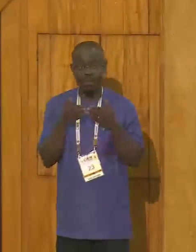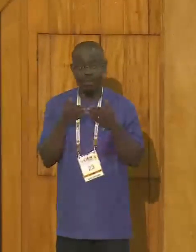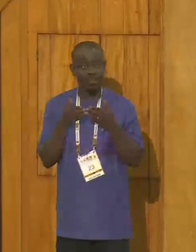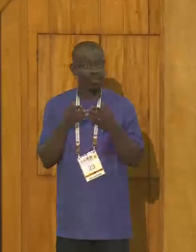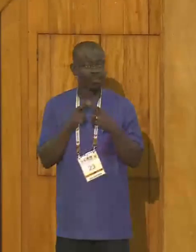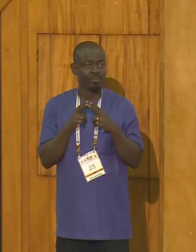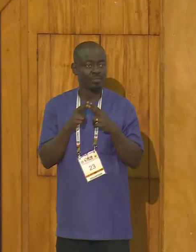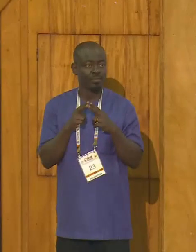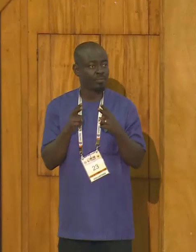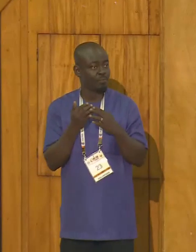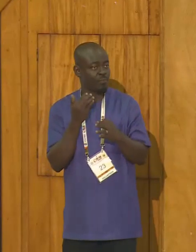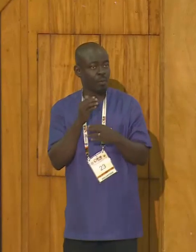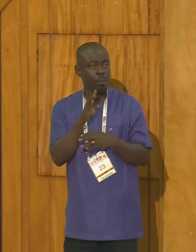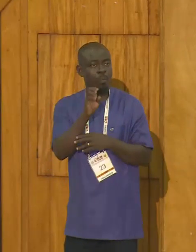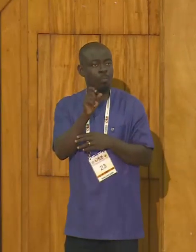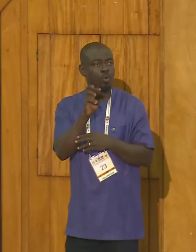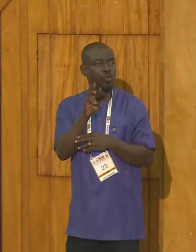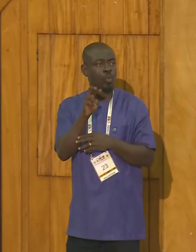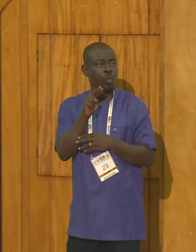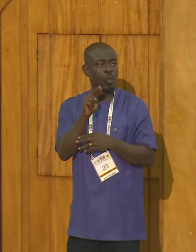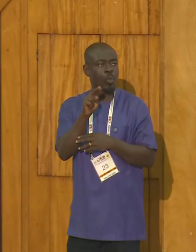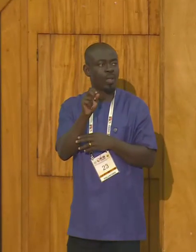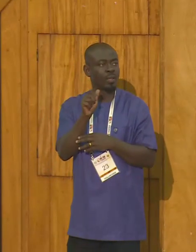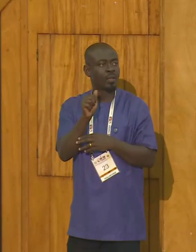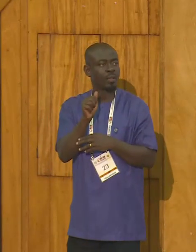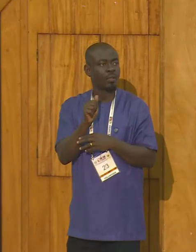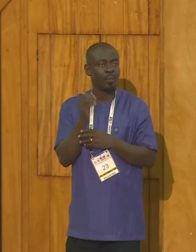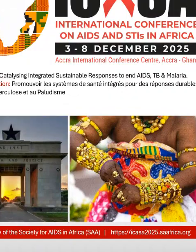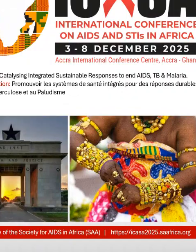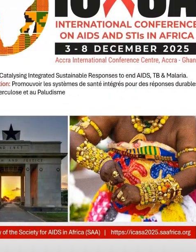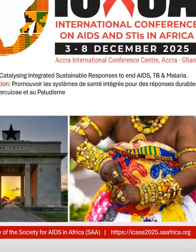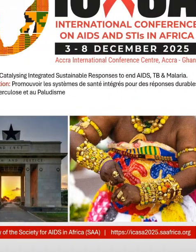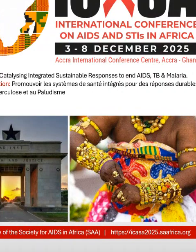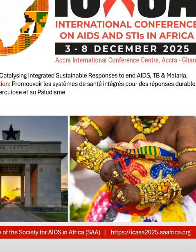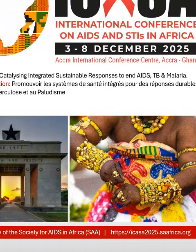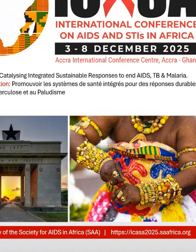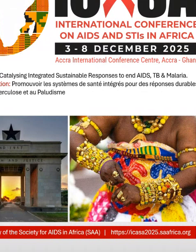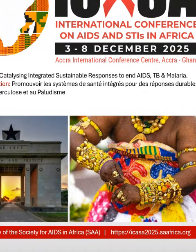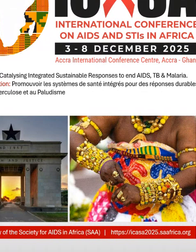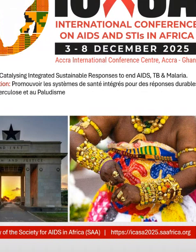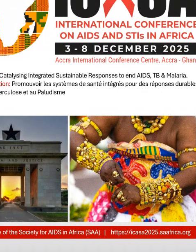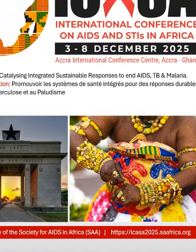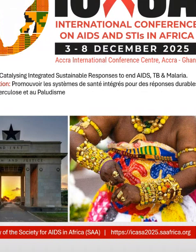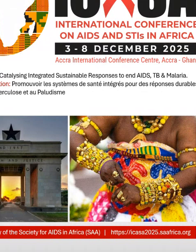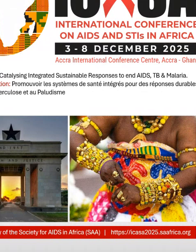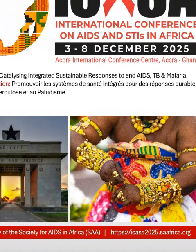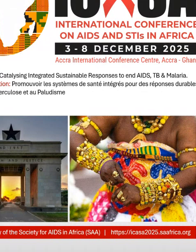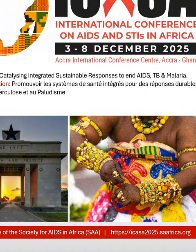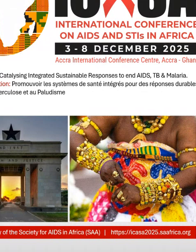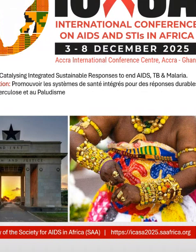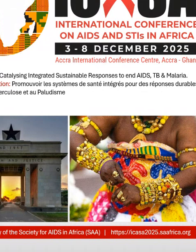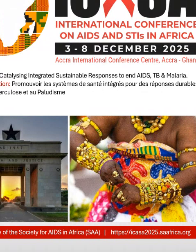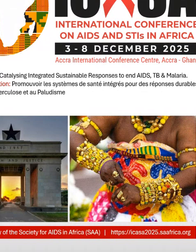Tshwetso Yanzi from Botswana, and I'll be presenting the results from our first month